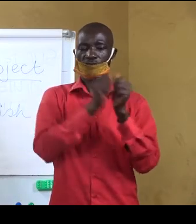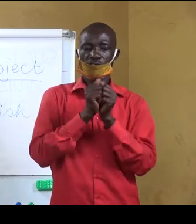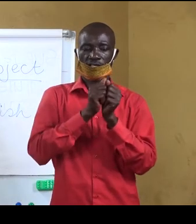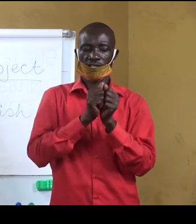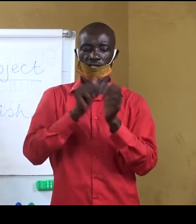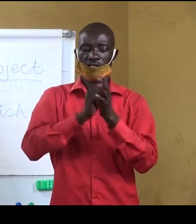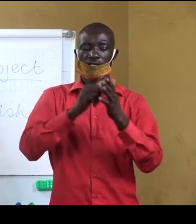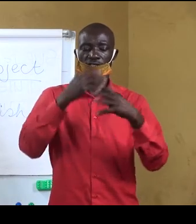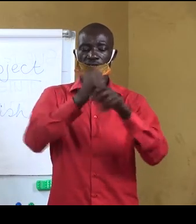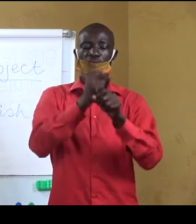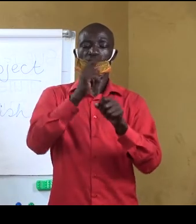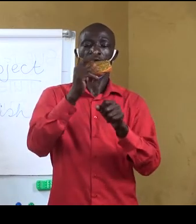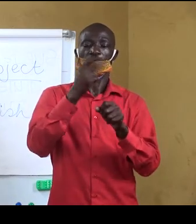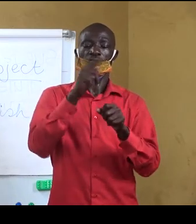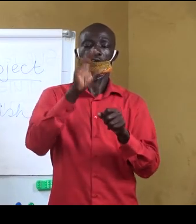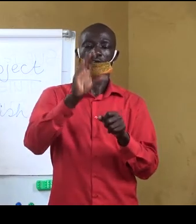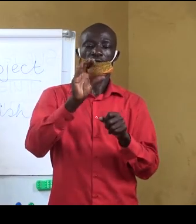complex sentences,